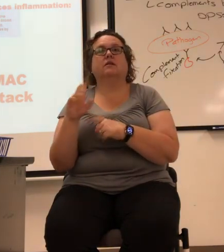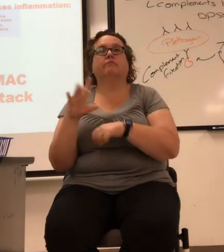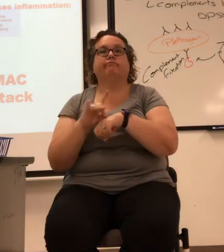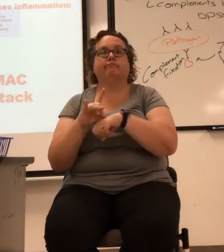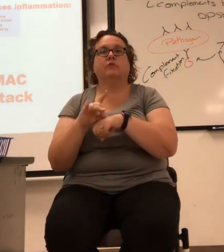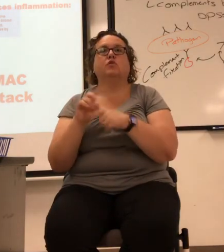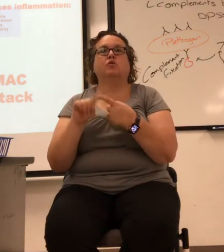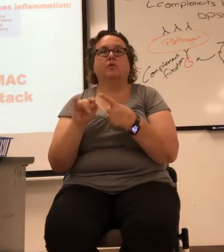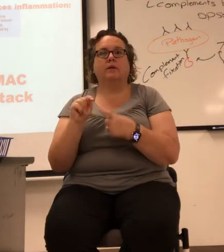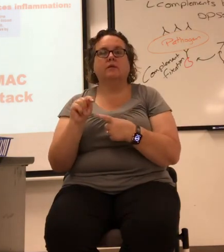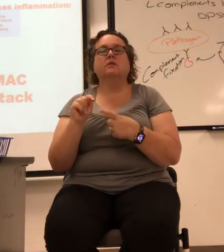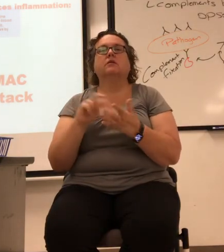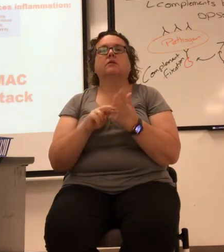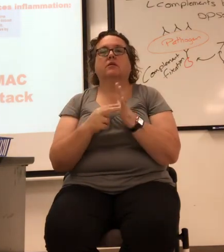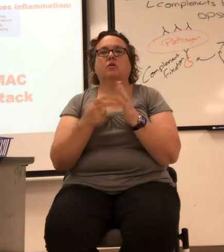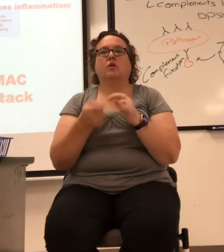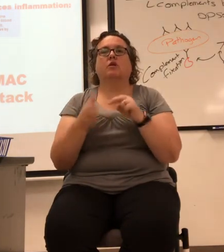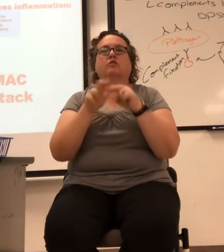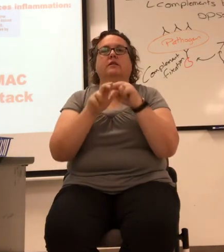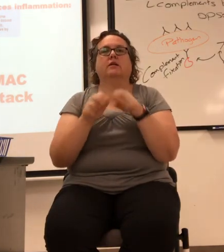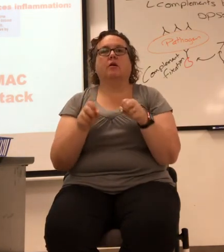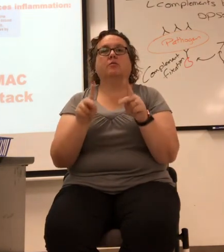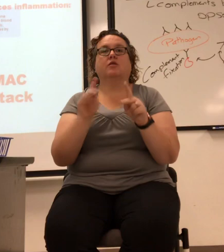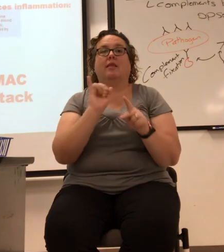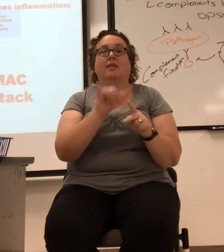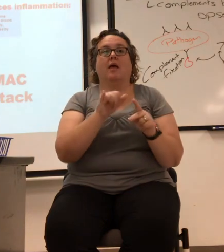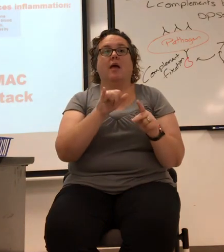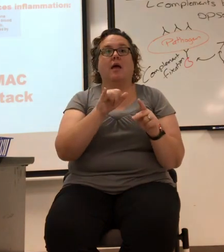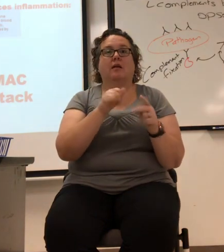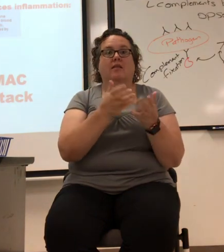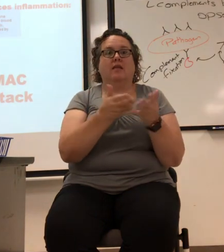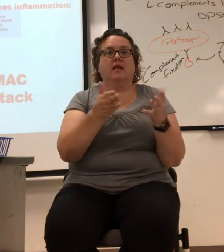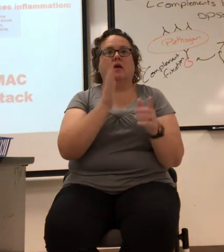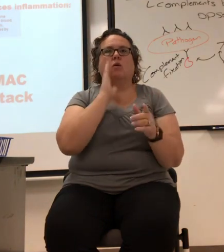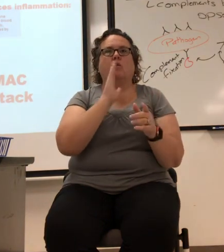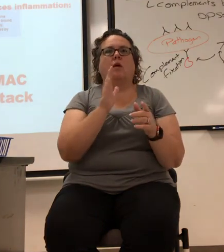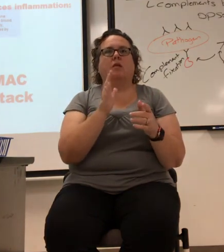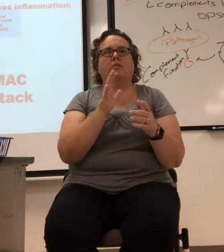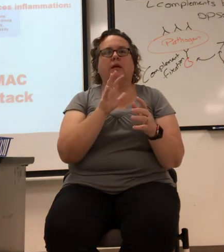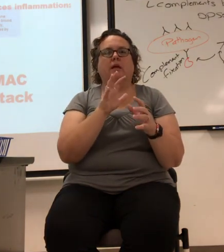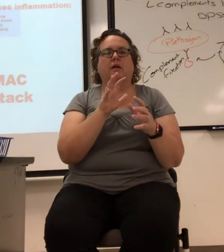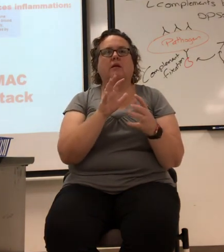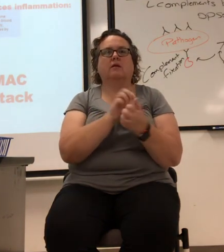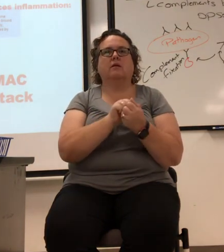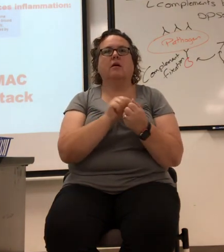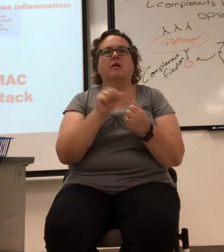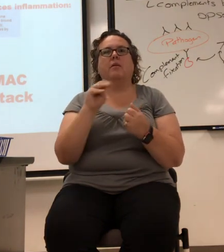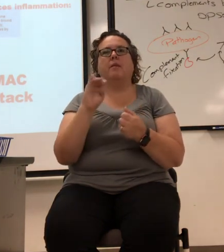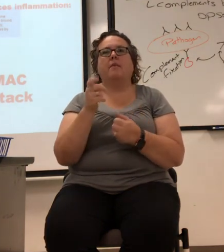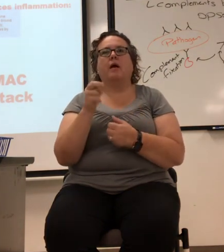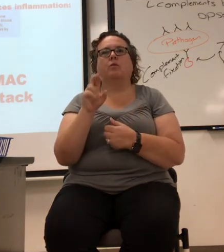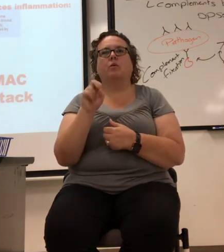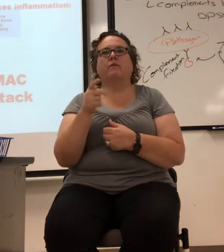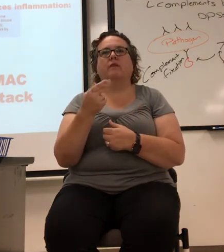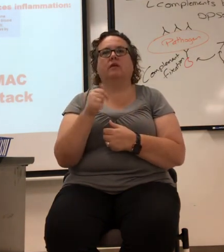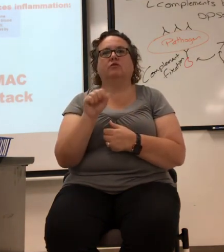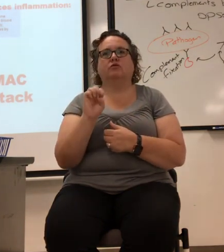it, what you're doing is you're increasing the chance that this pathogen will be phagocytized by a macrophage.